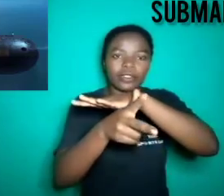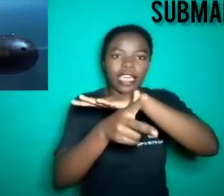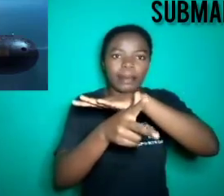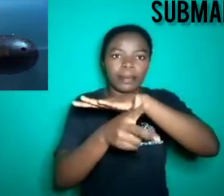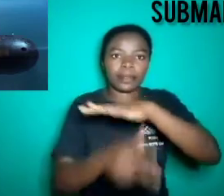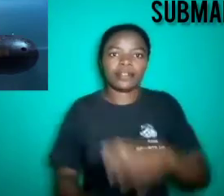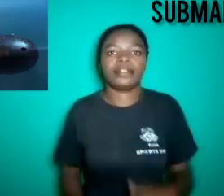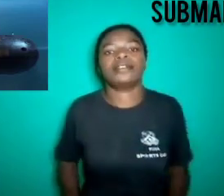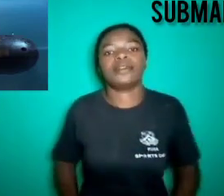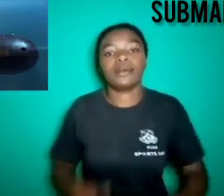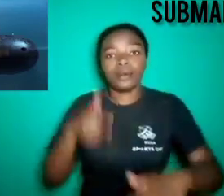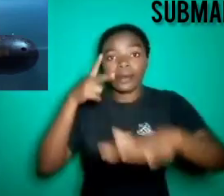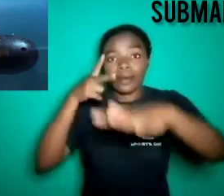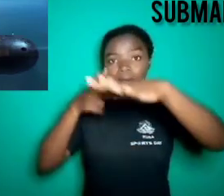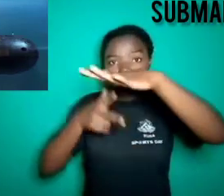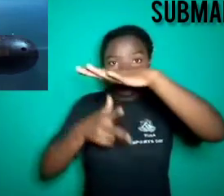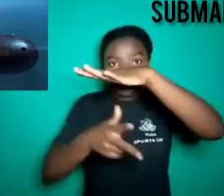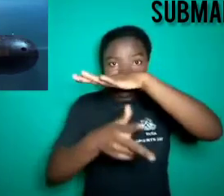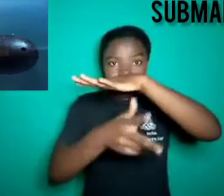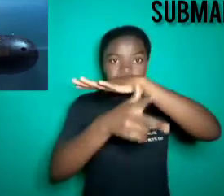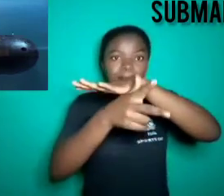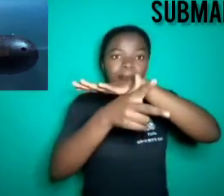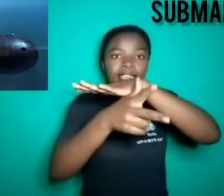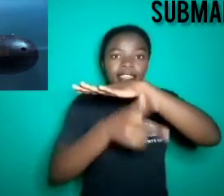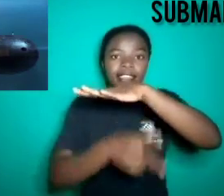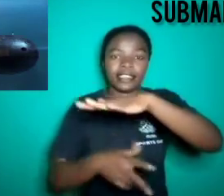up. So submarine,